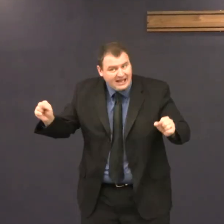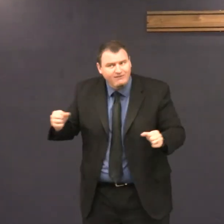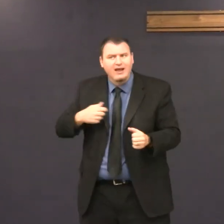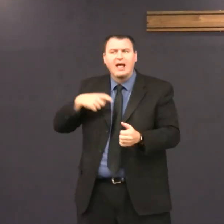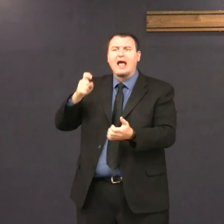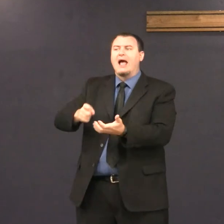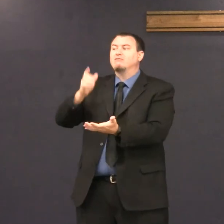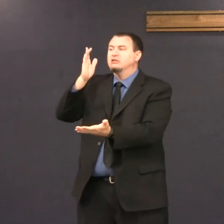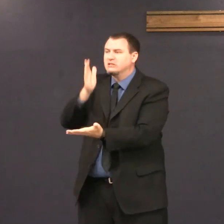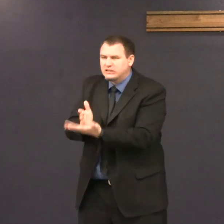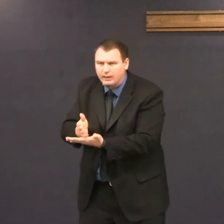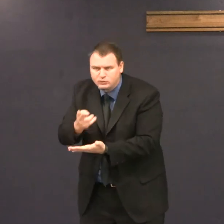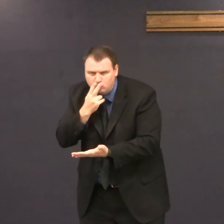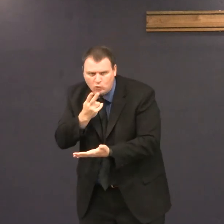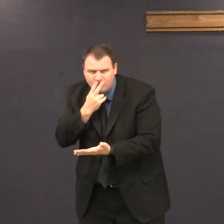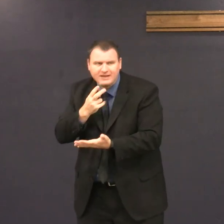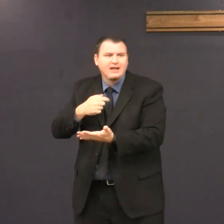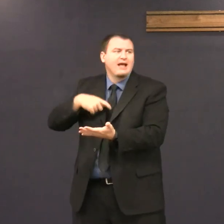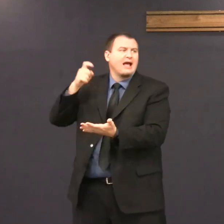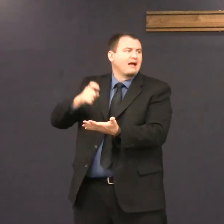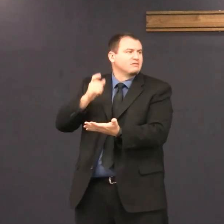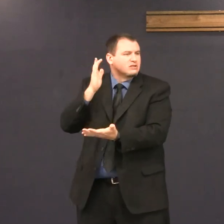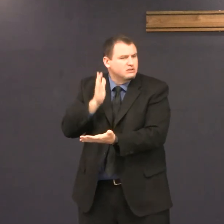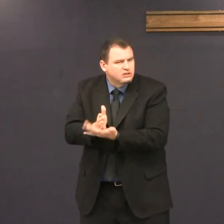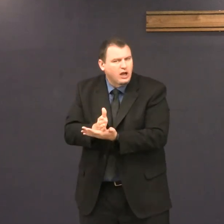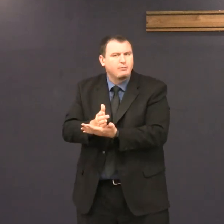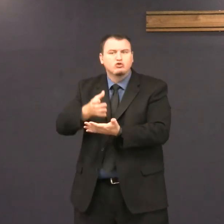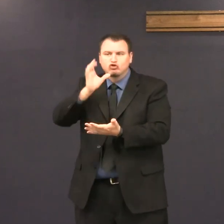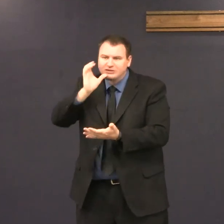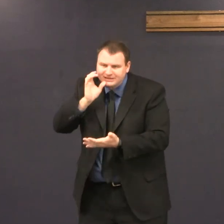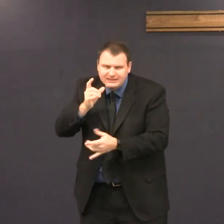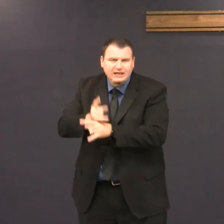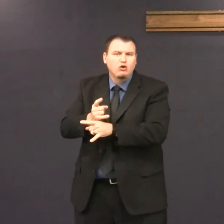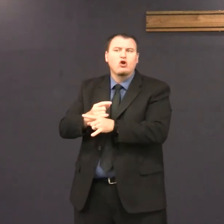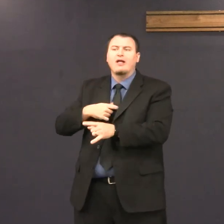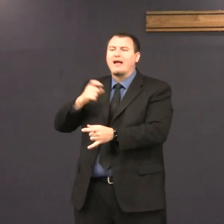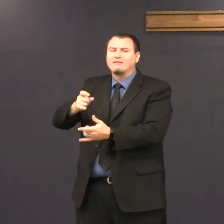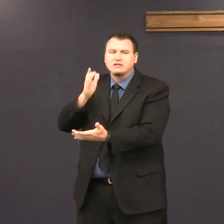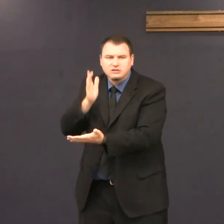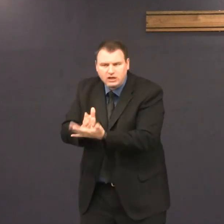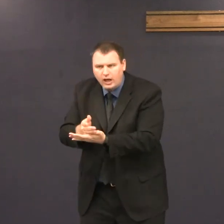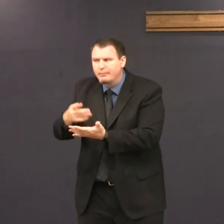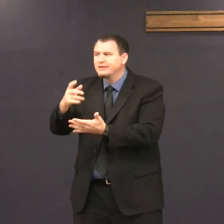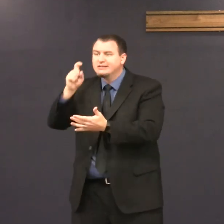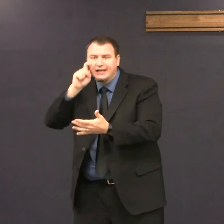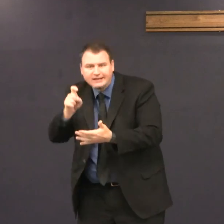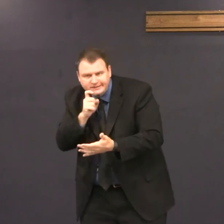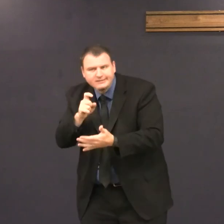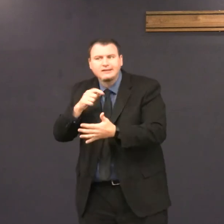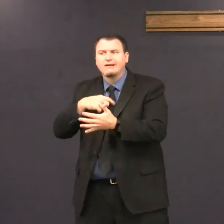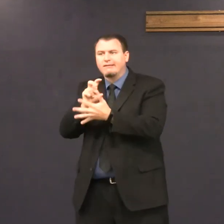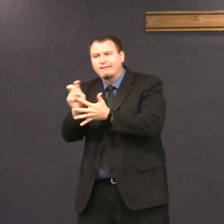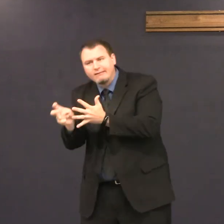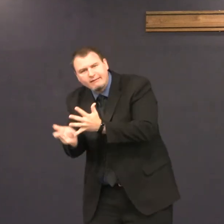they say, now that I'm saved, I have to stop smoking, I have to stop drinking, alcohol, I have to stop